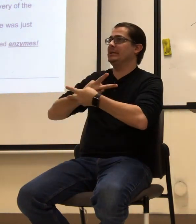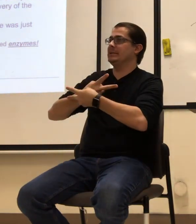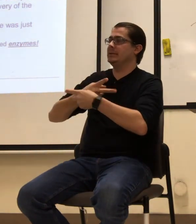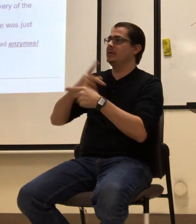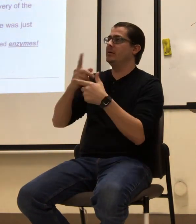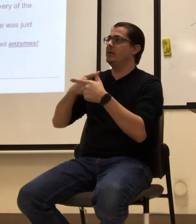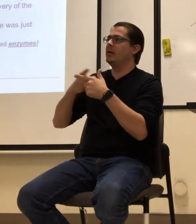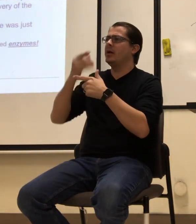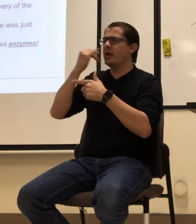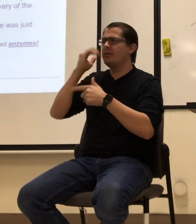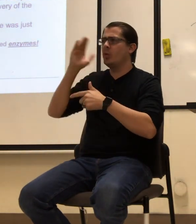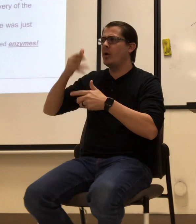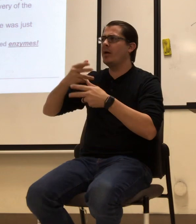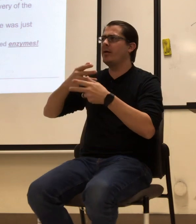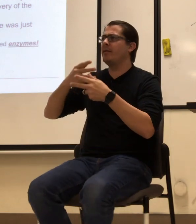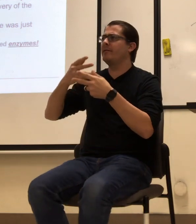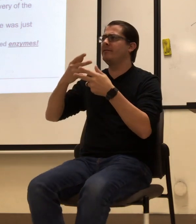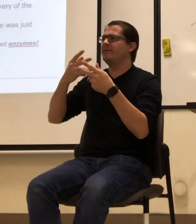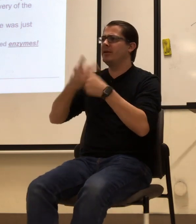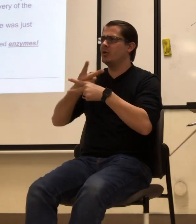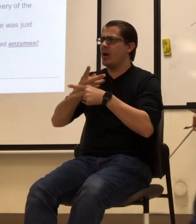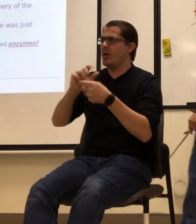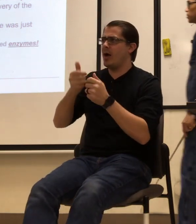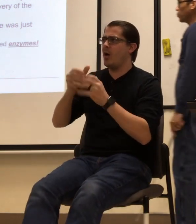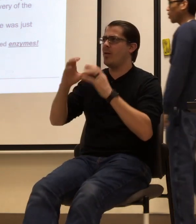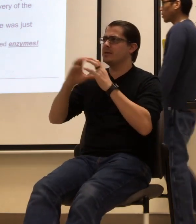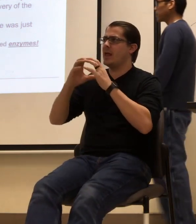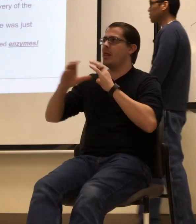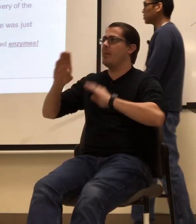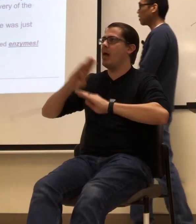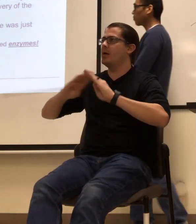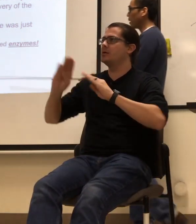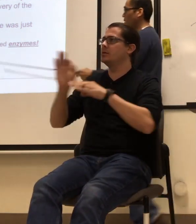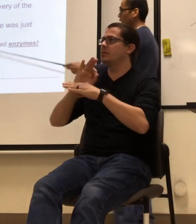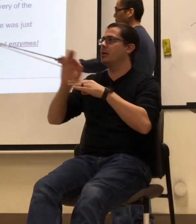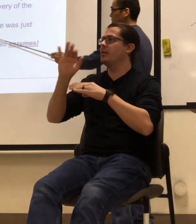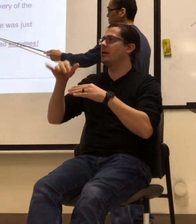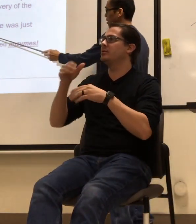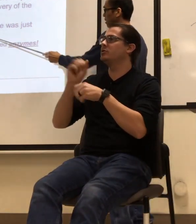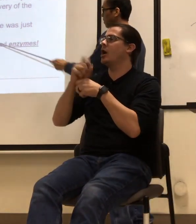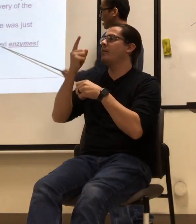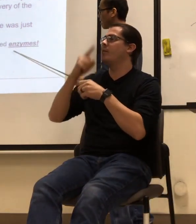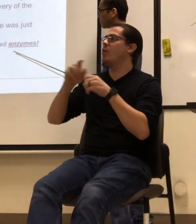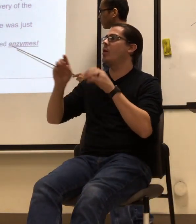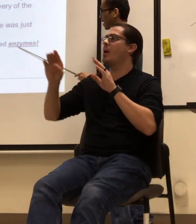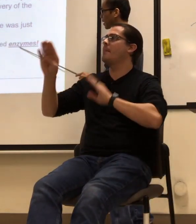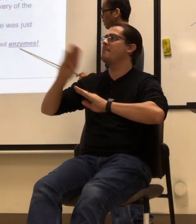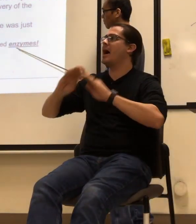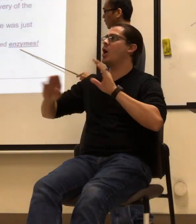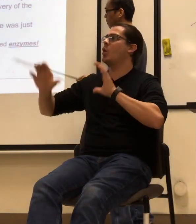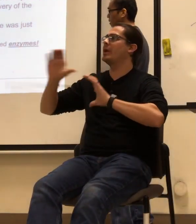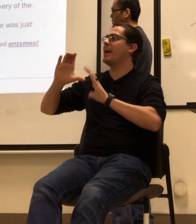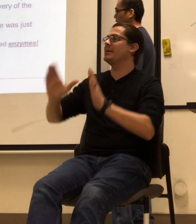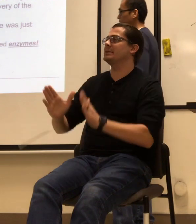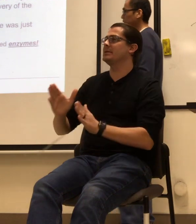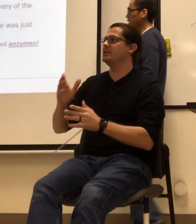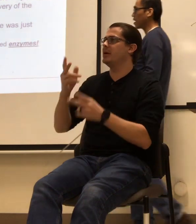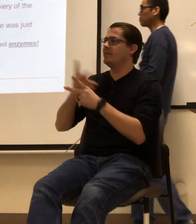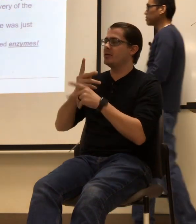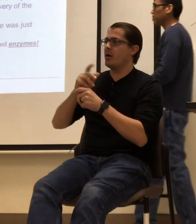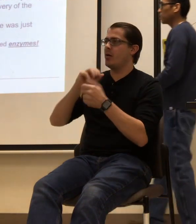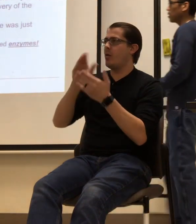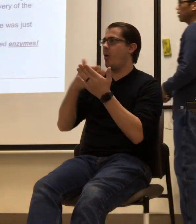then if you're going to figure out how the cell biology works, that's a job for biochemists. They have to like figure out how all